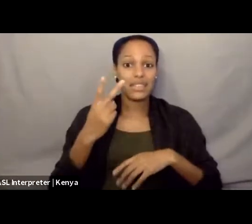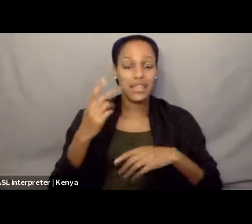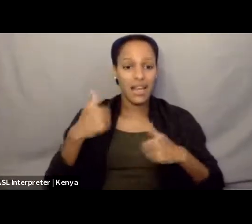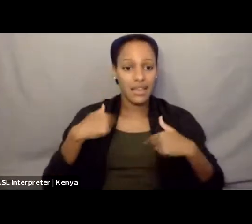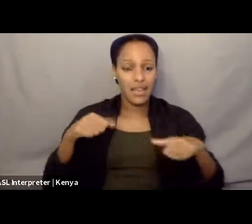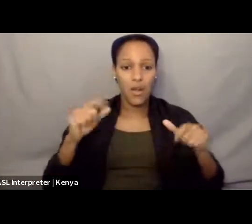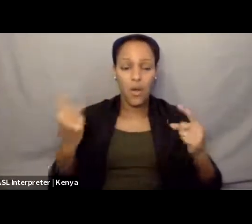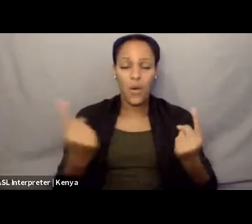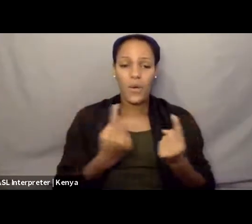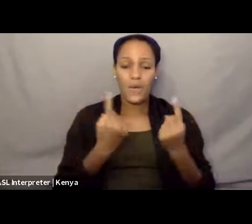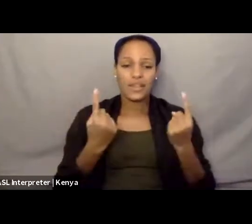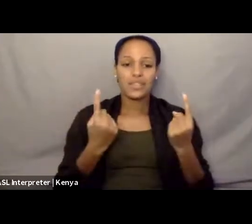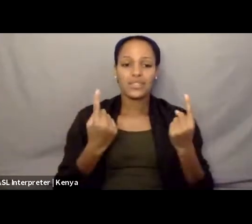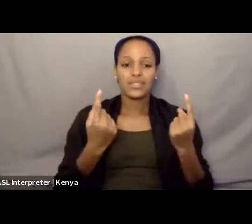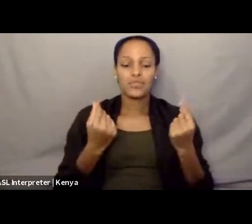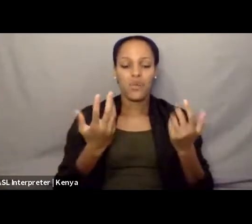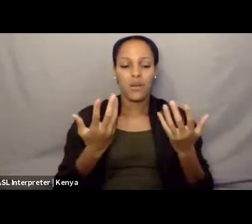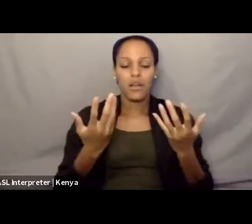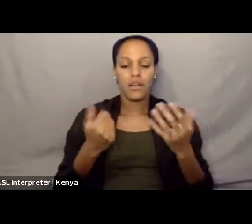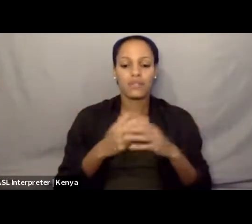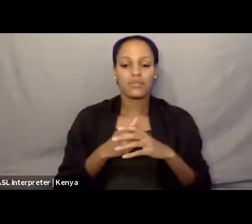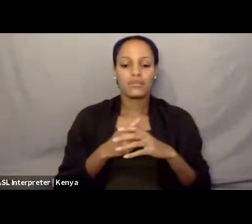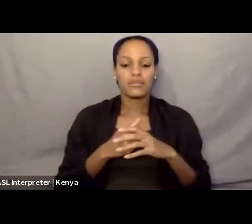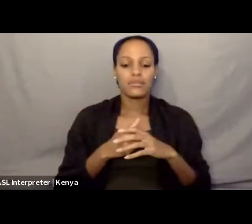probably kind of dysmorphically,